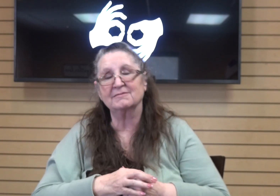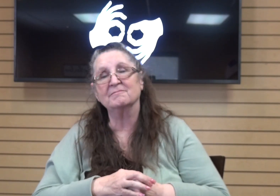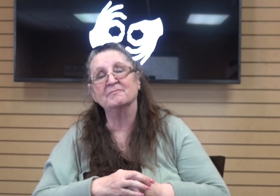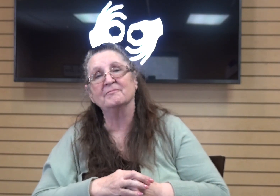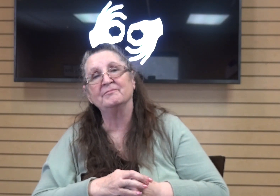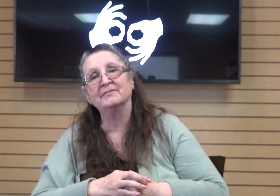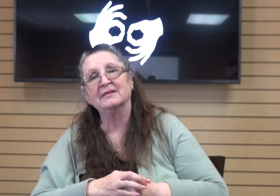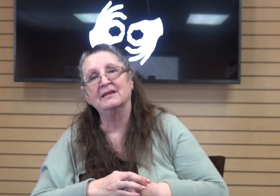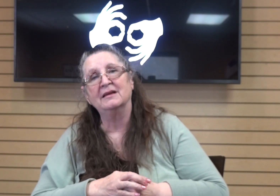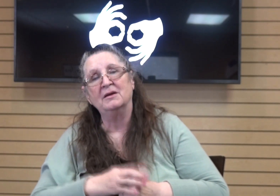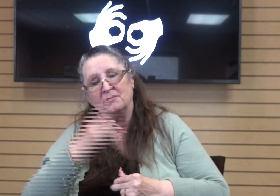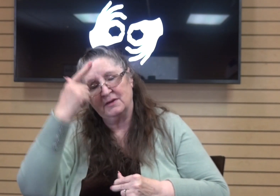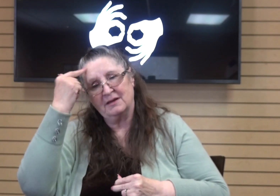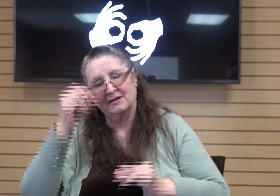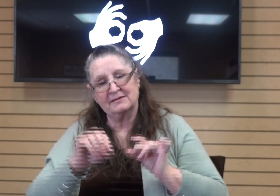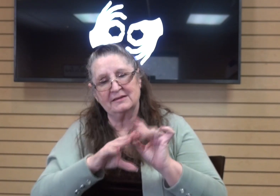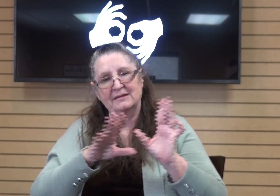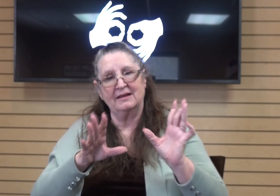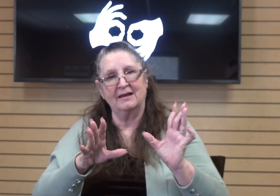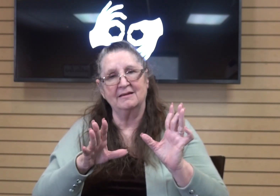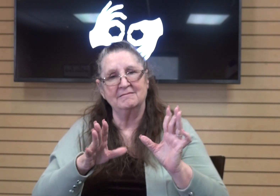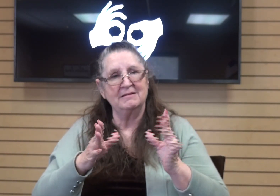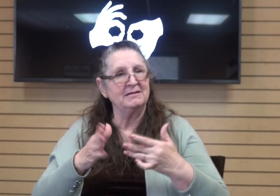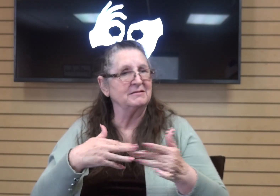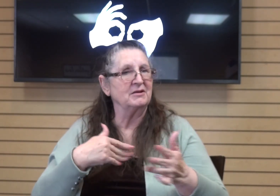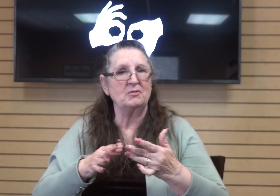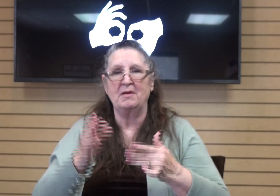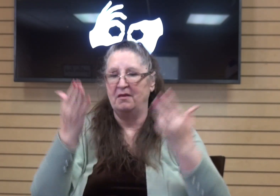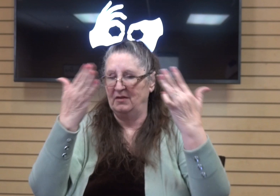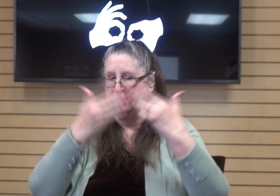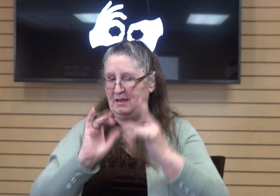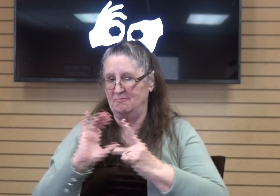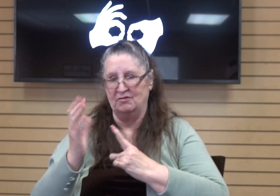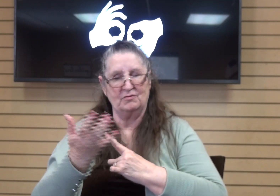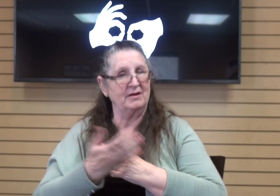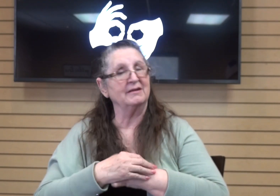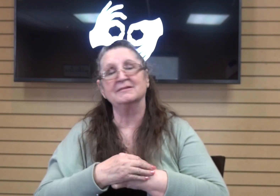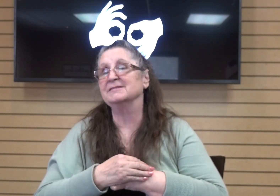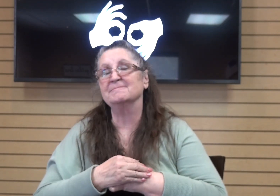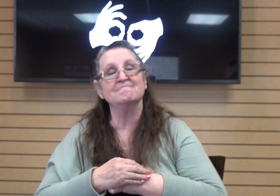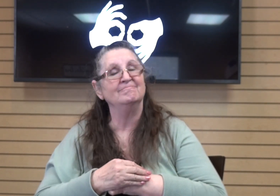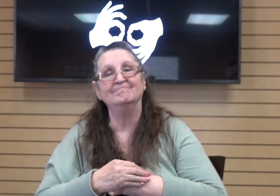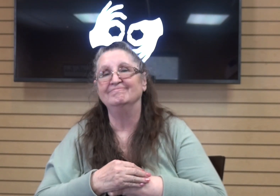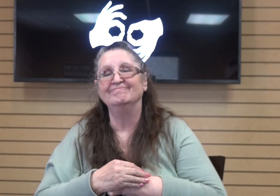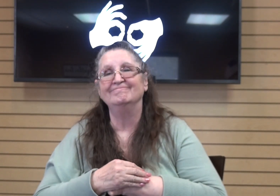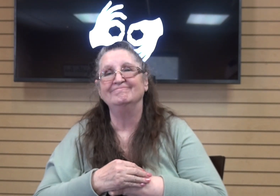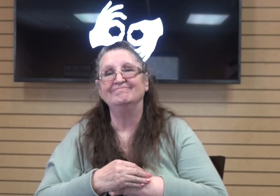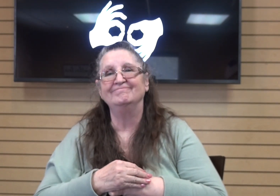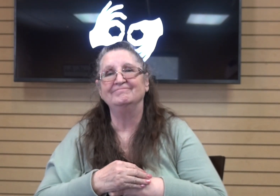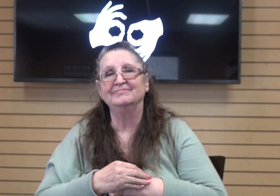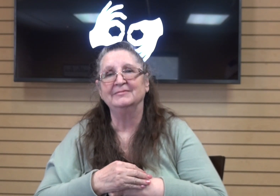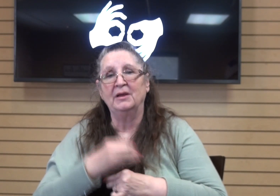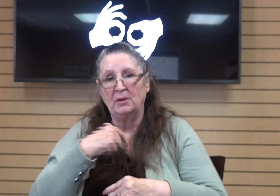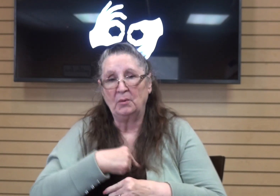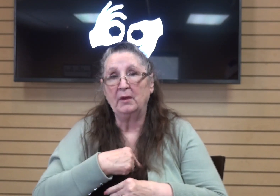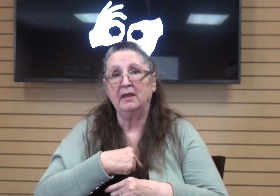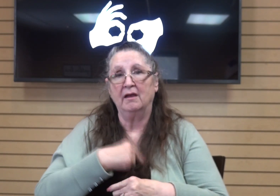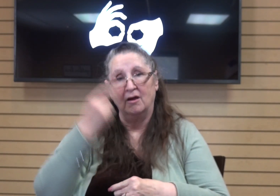because it gave its light despite the darkness that was surrounding us. And that's what we are in this dark world,